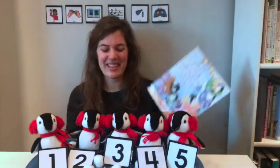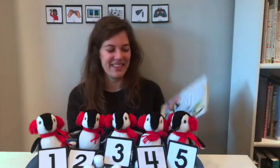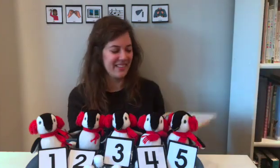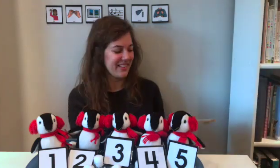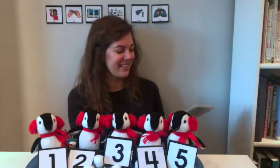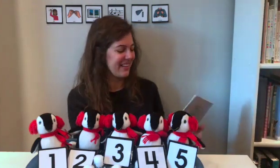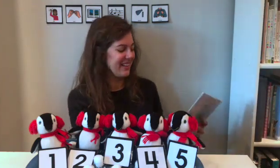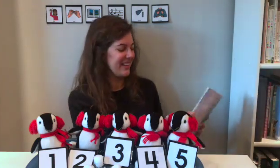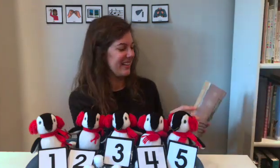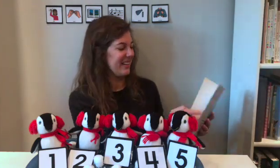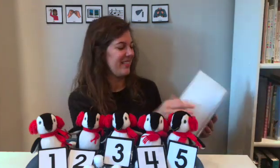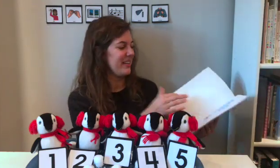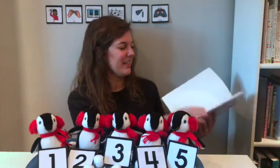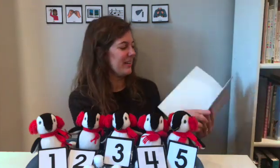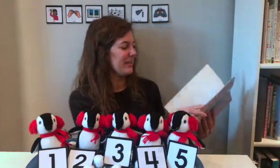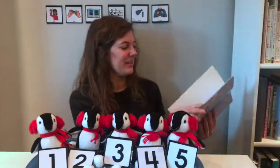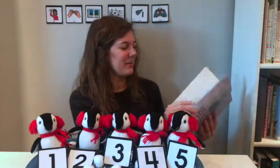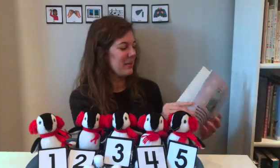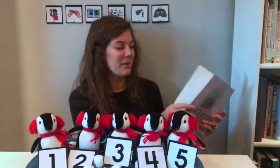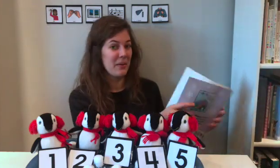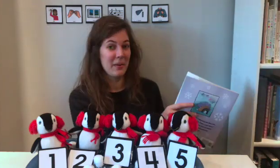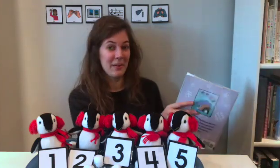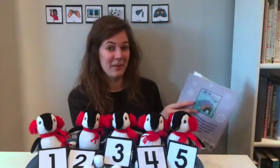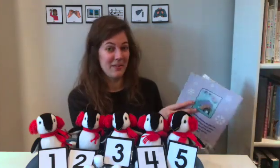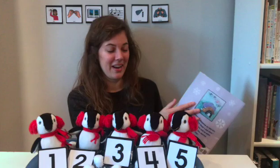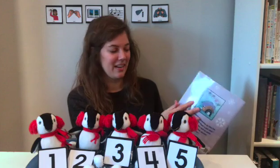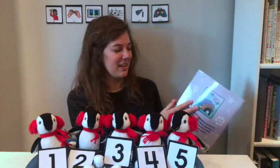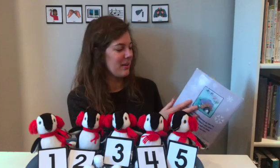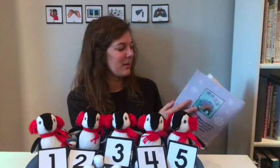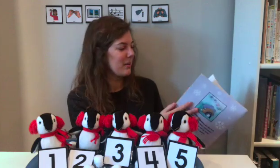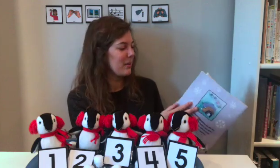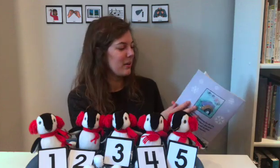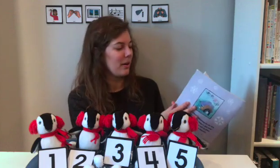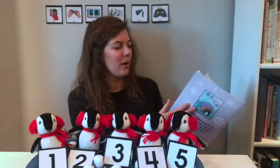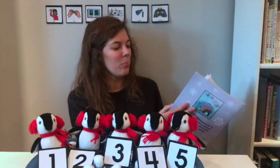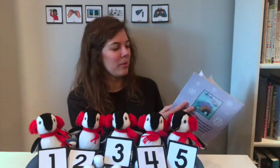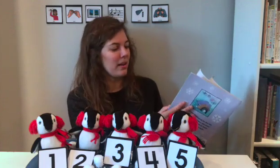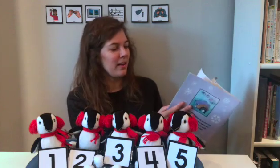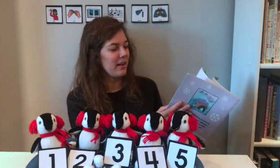a look. Here we go. You ready? Open.